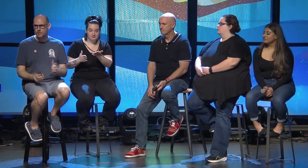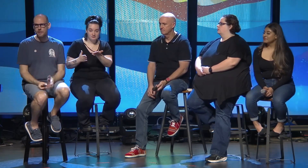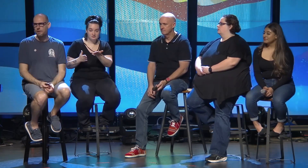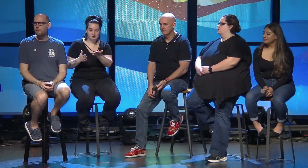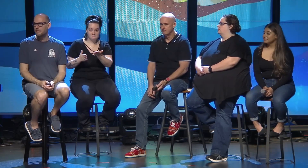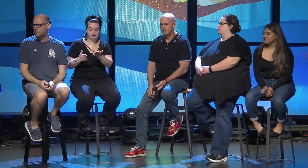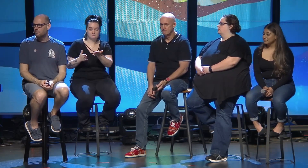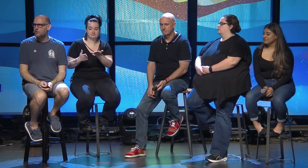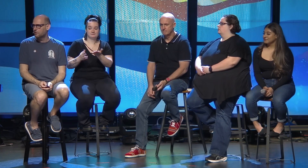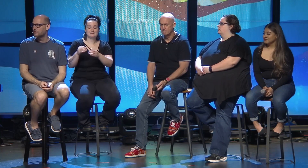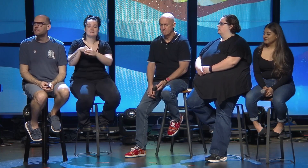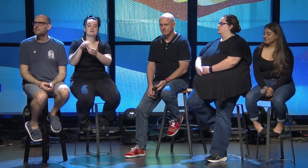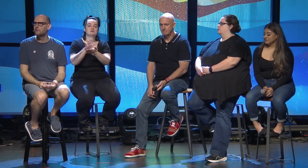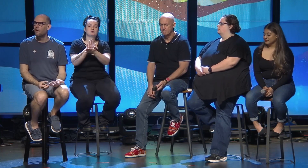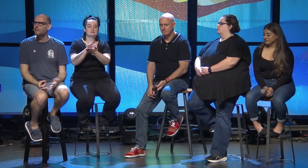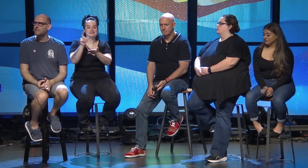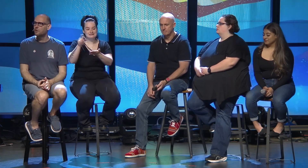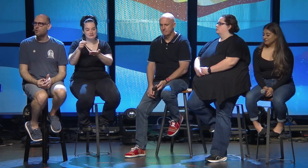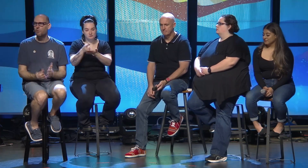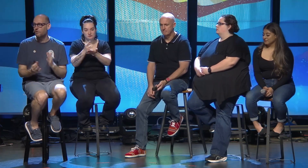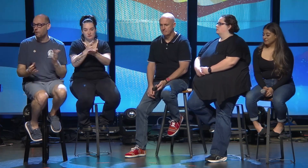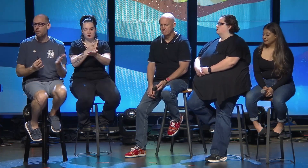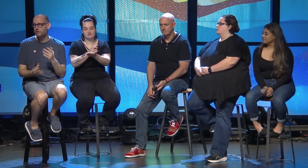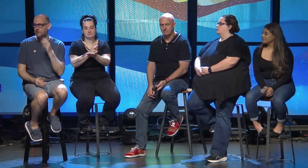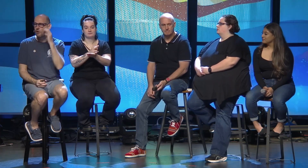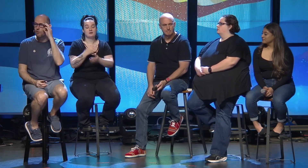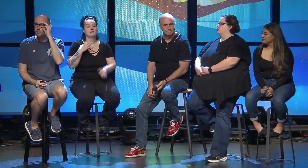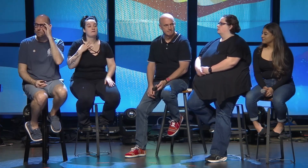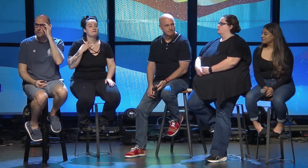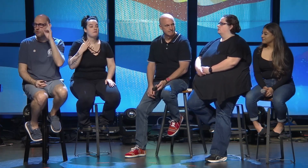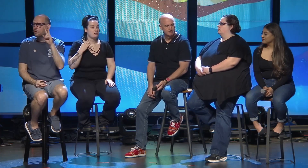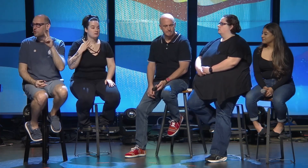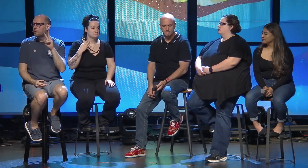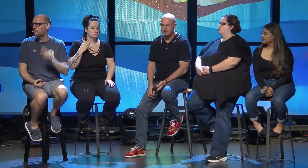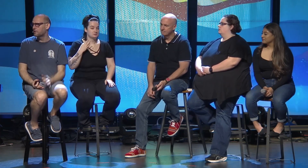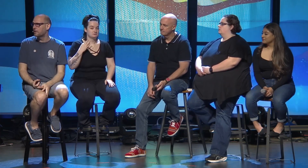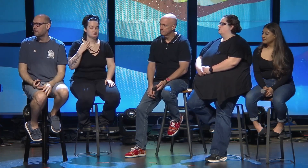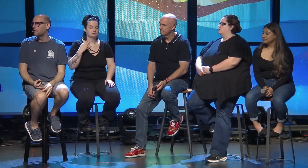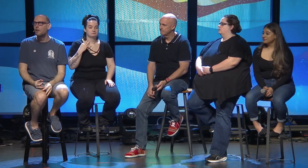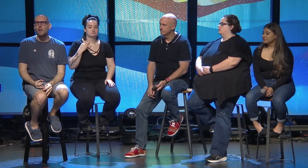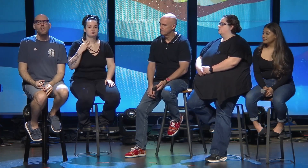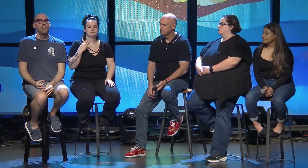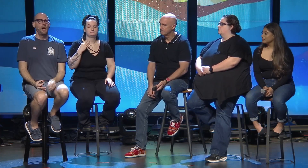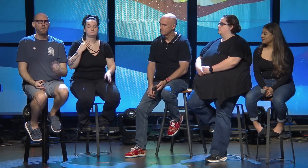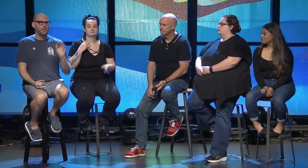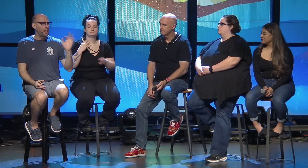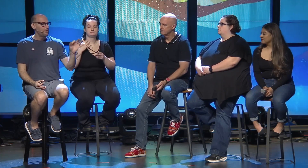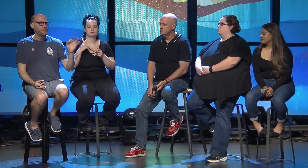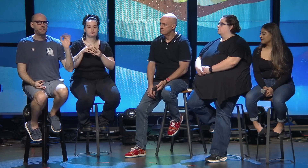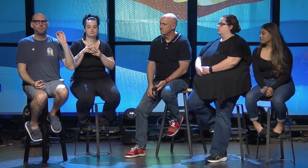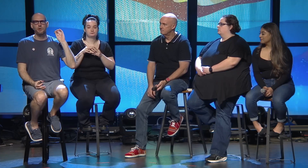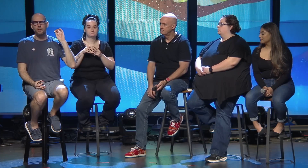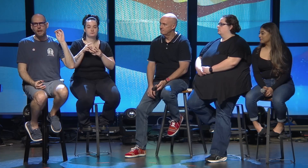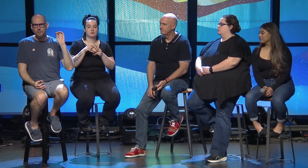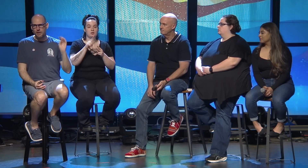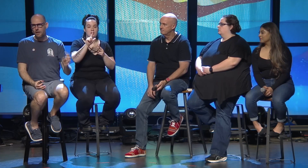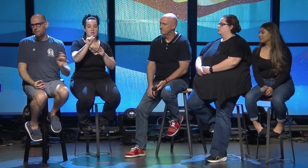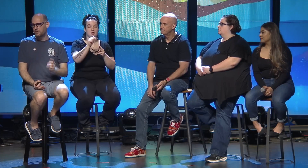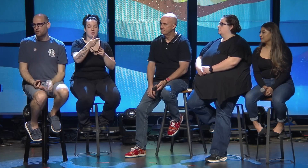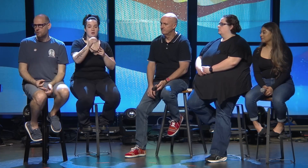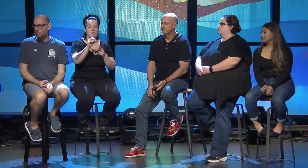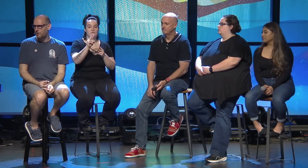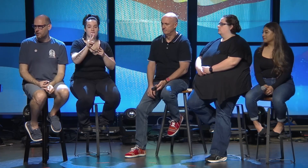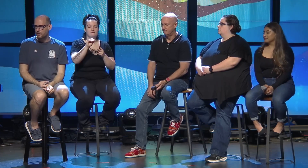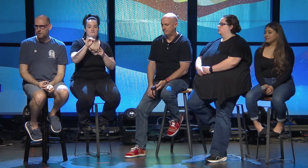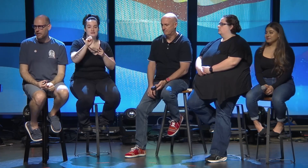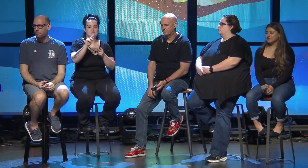in schools that maybe need some resources, to volunteer with one of our partners in Hope, 2 in particular, the Lago Vista program and our